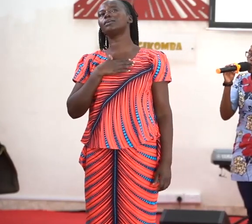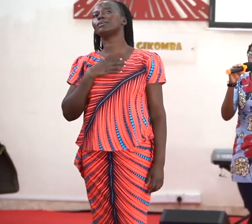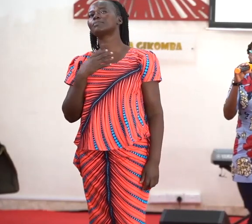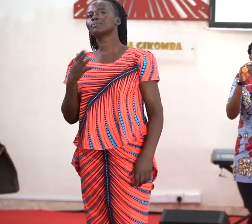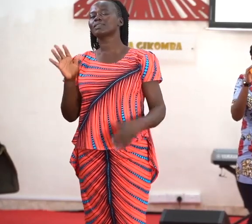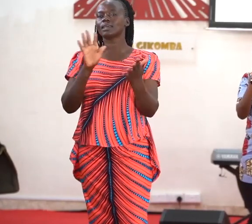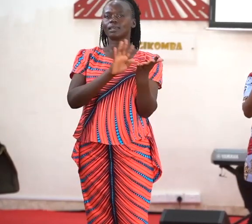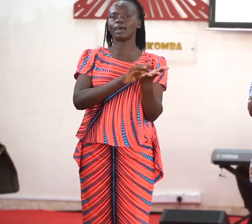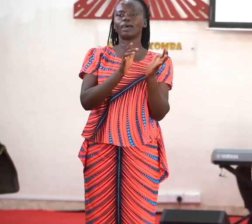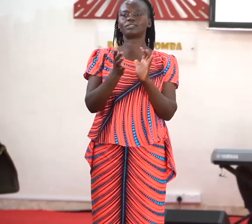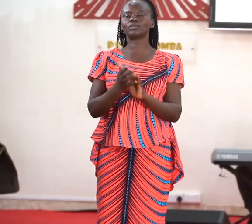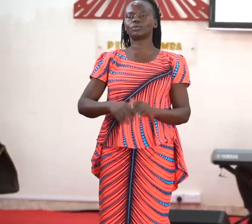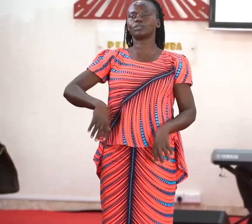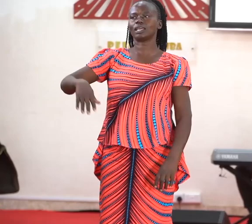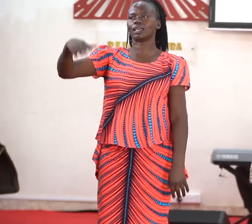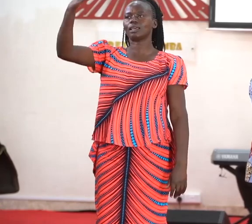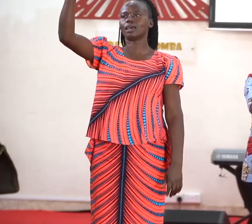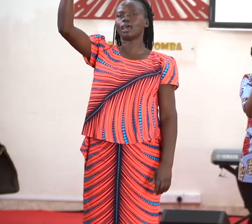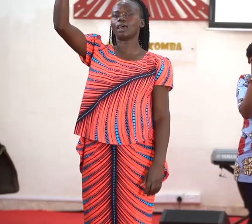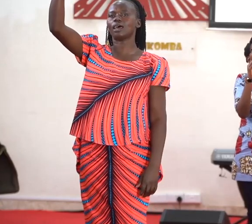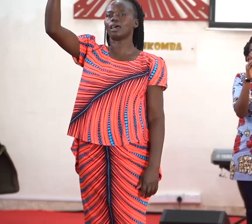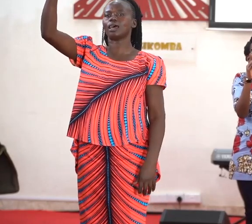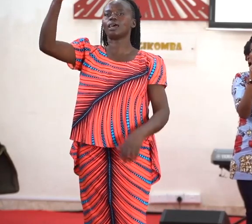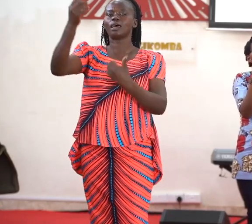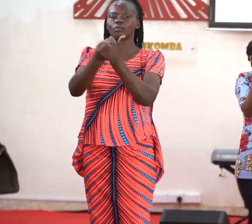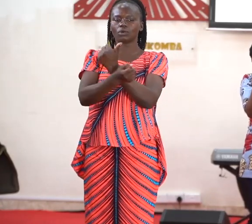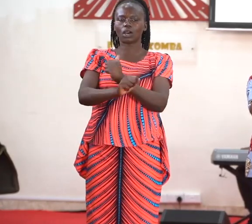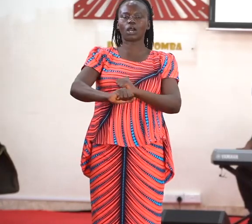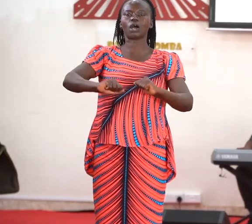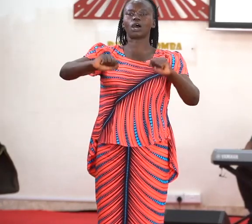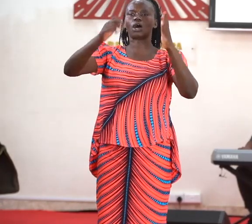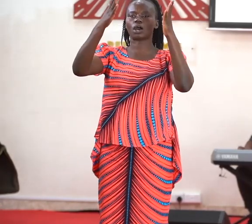Yesu ndiye, Yesu ndiye,